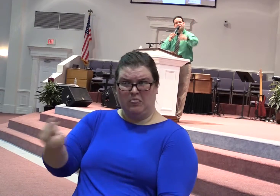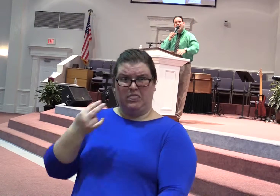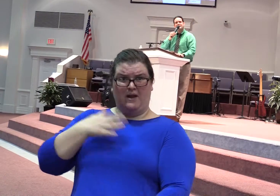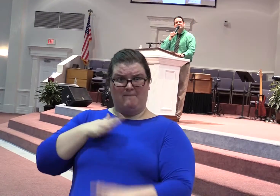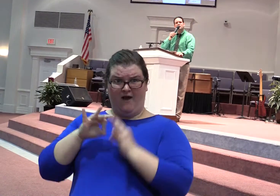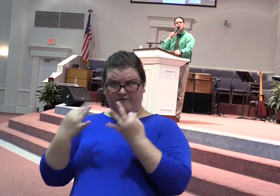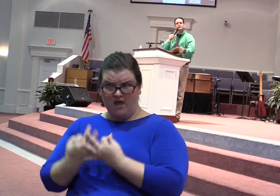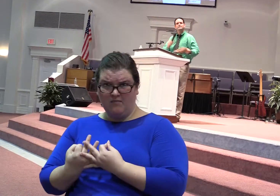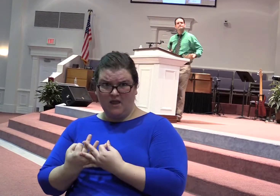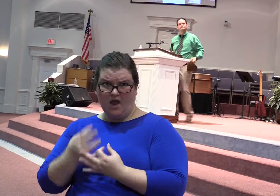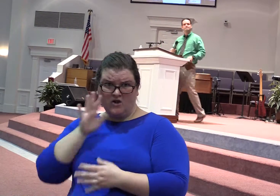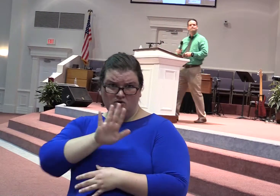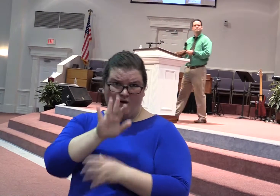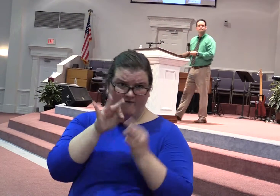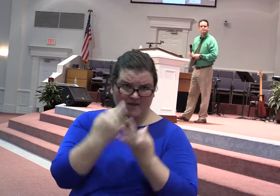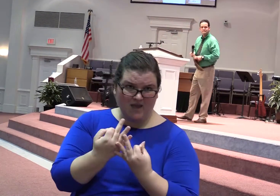people in our family.